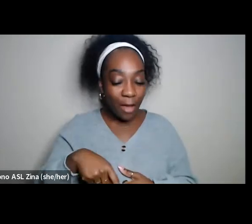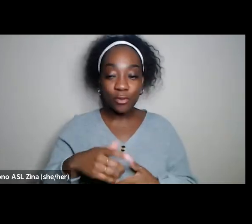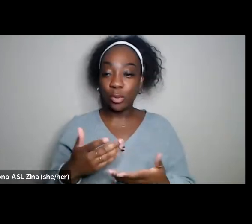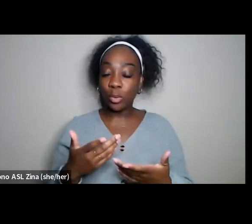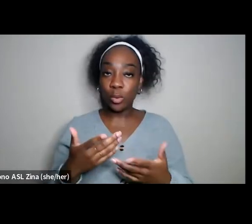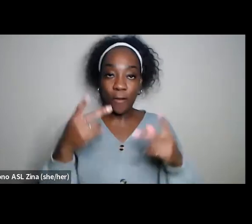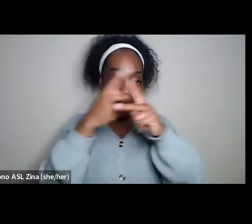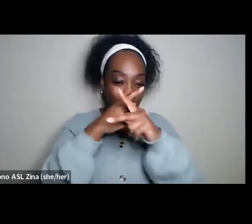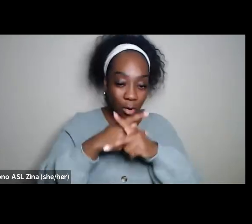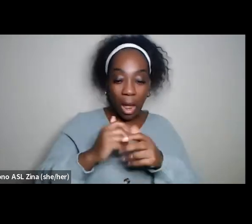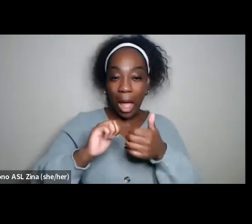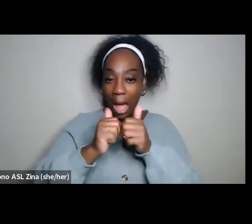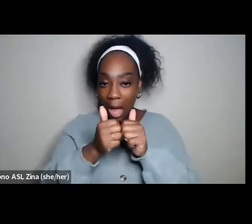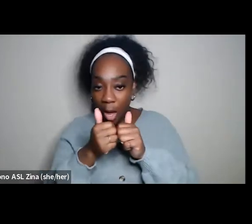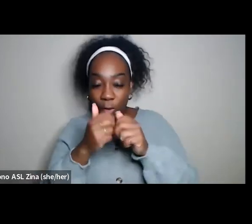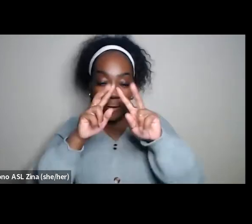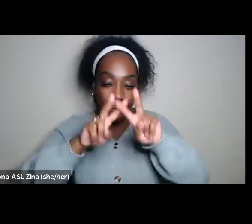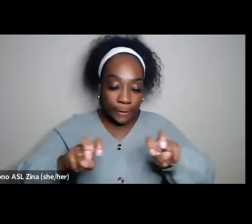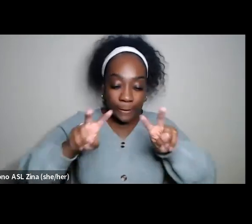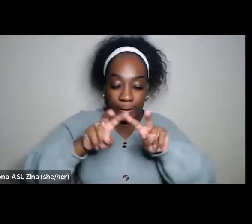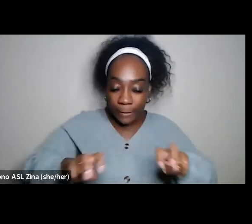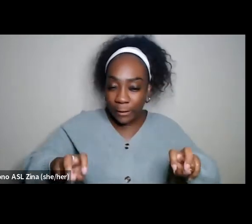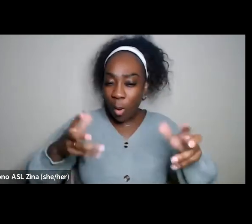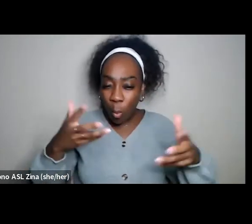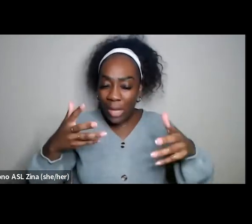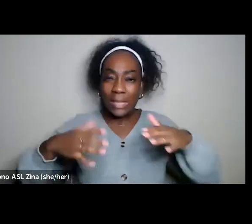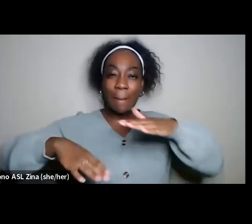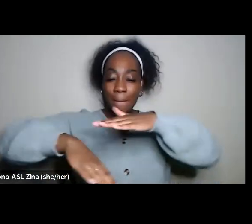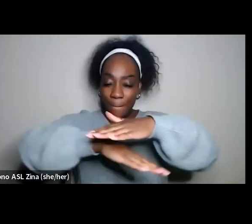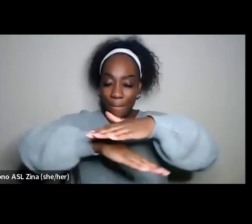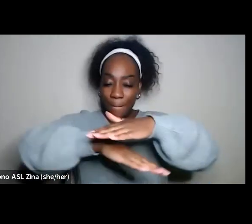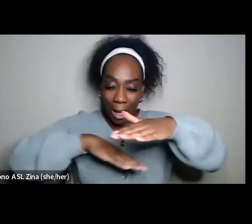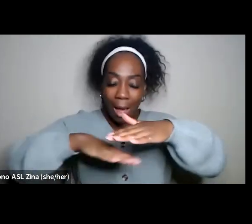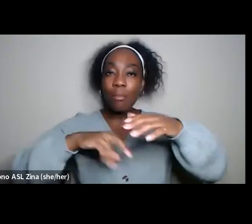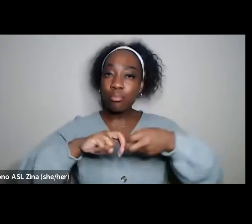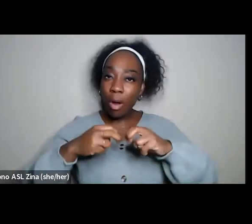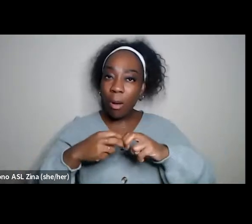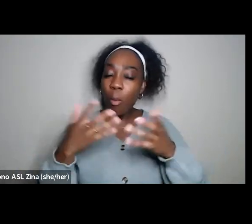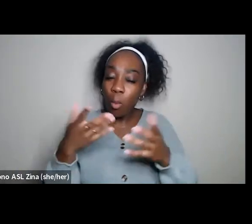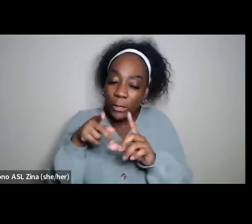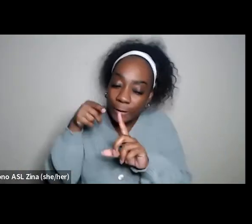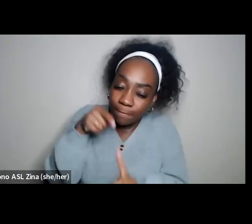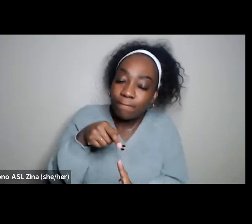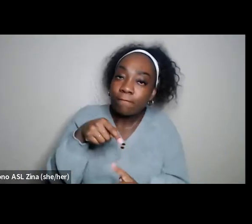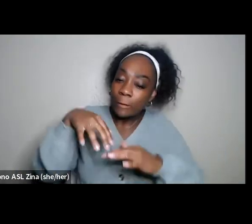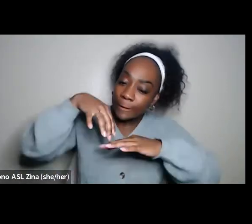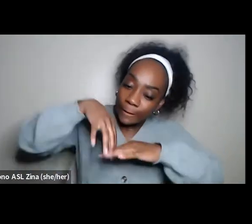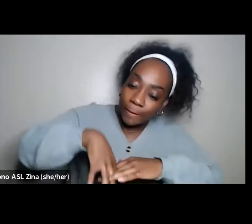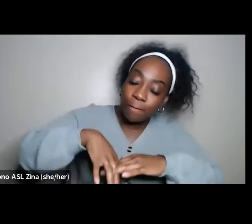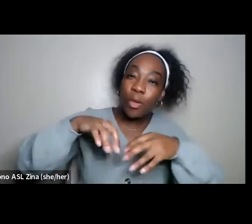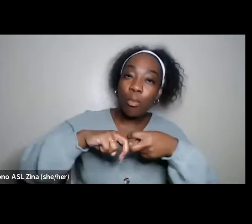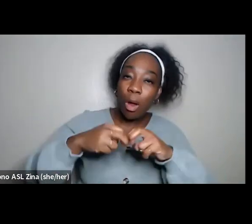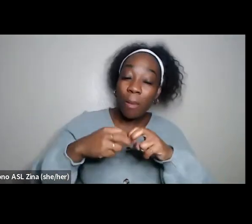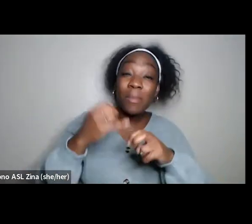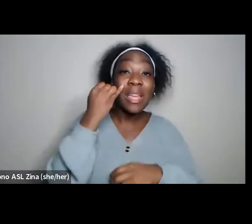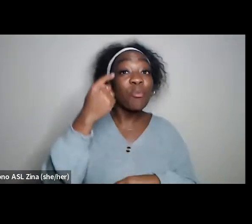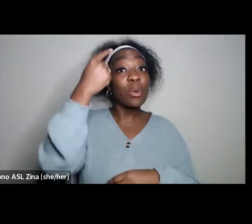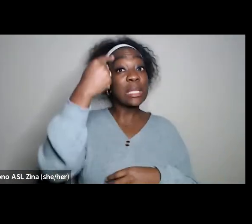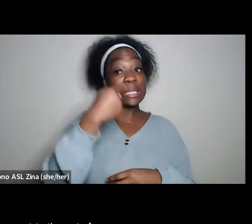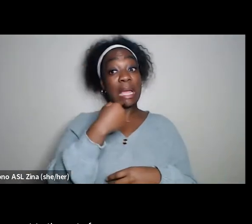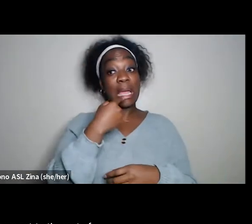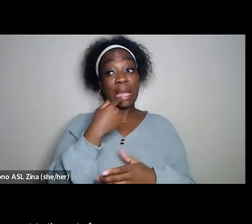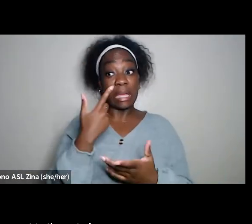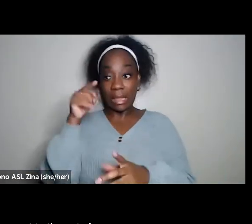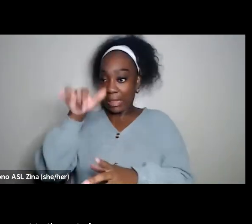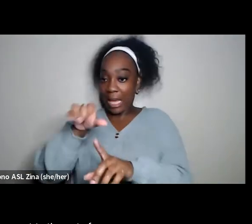root of things. How do we get to the root of things? If we say this is white supremacist terrorism, then